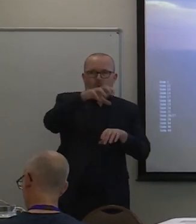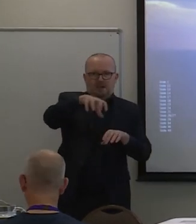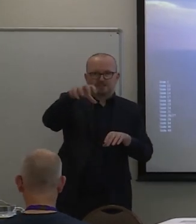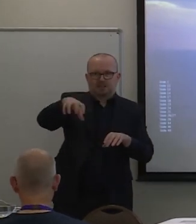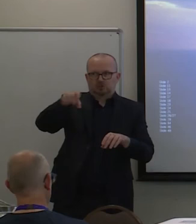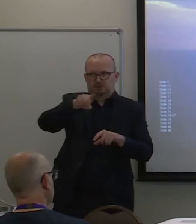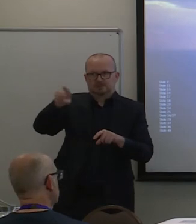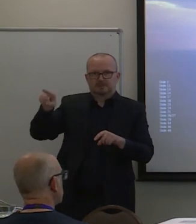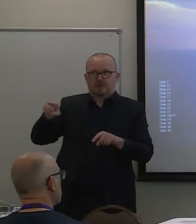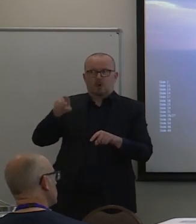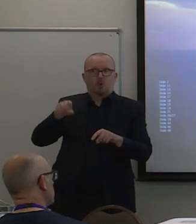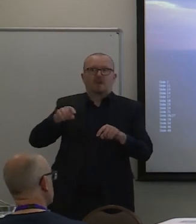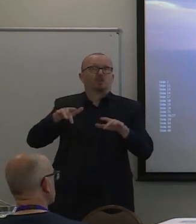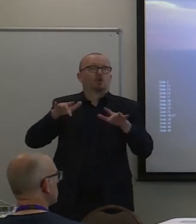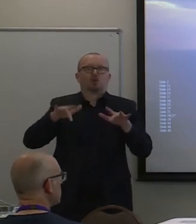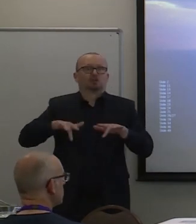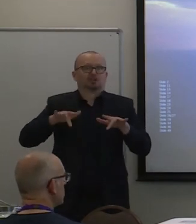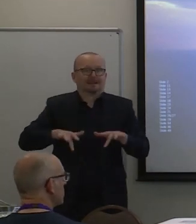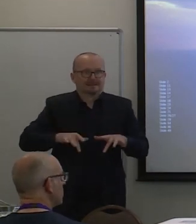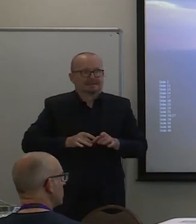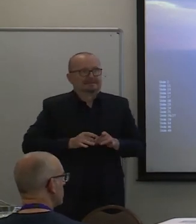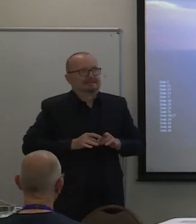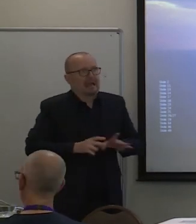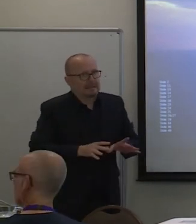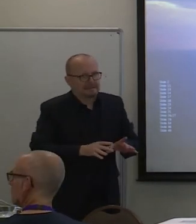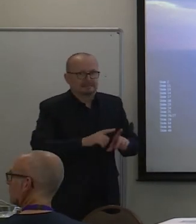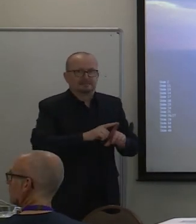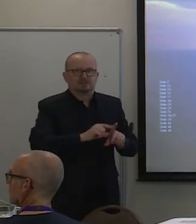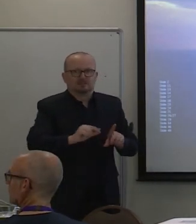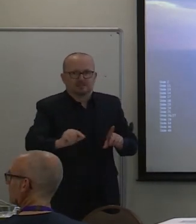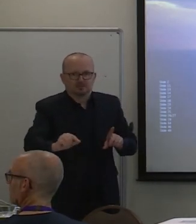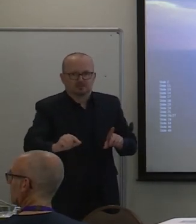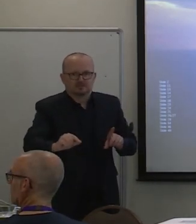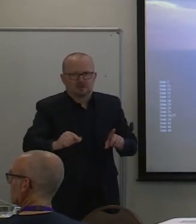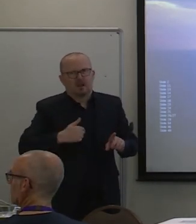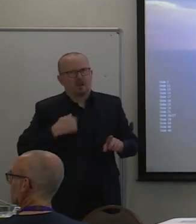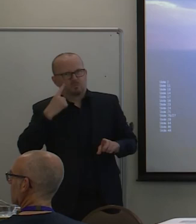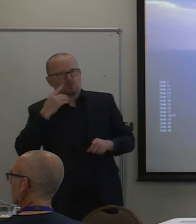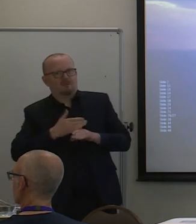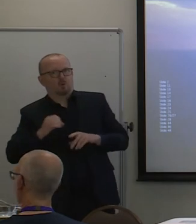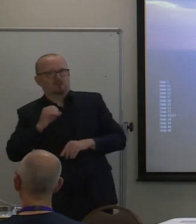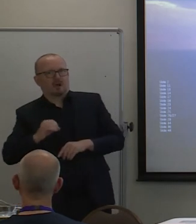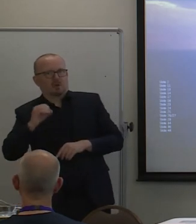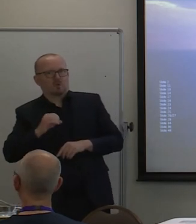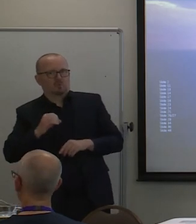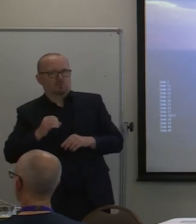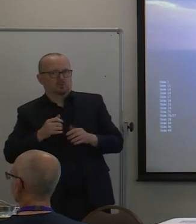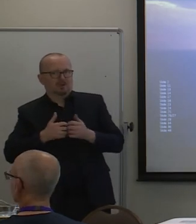done the mass digitisation, and I'm from the University of Otago, connections to the Hocken University of Otago